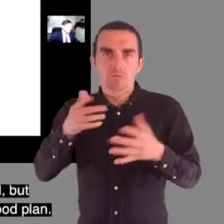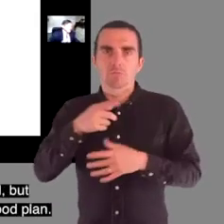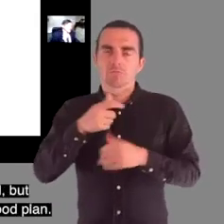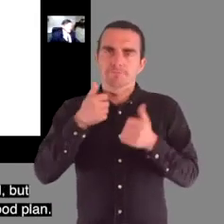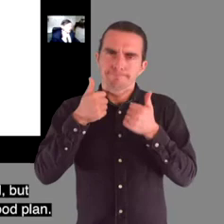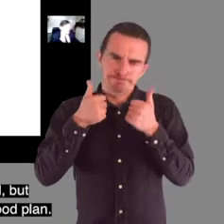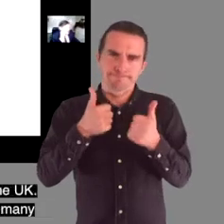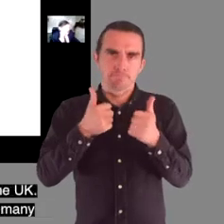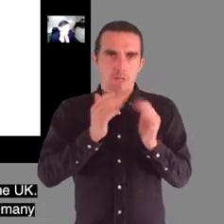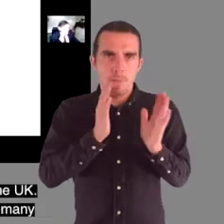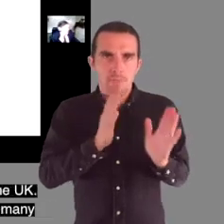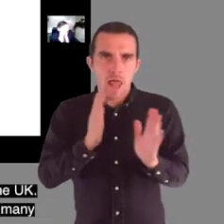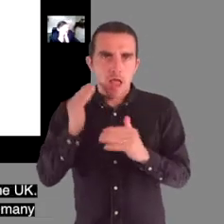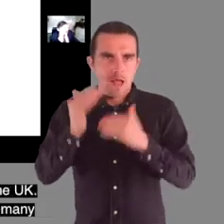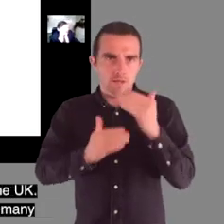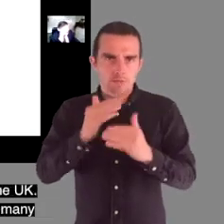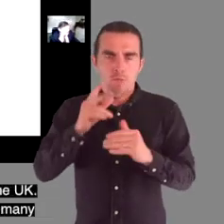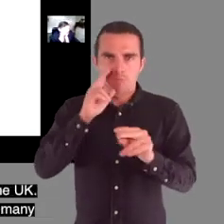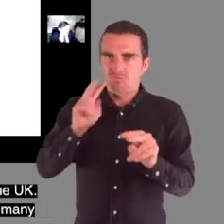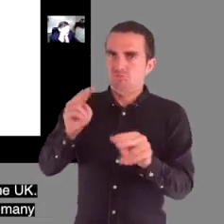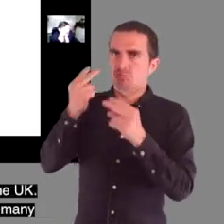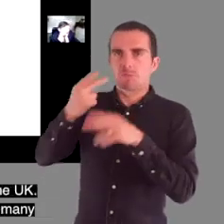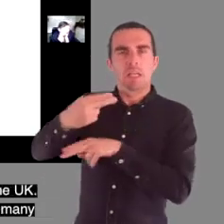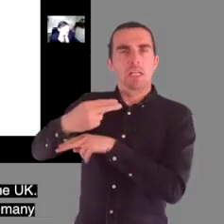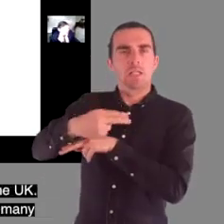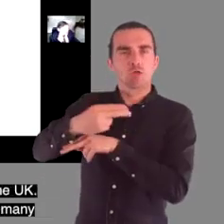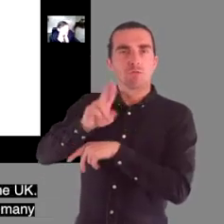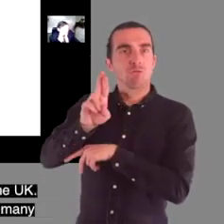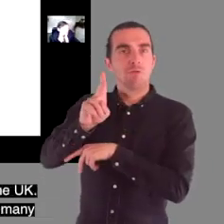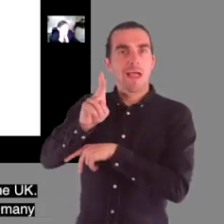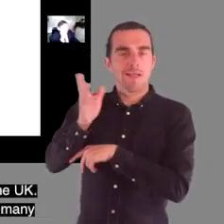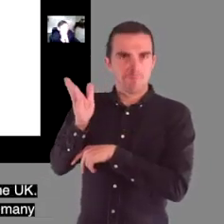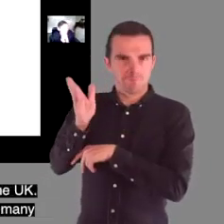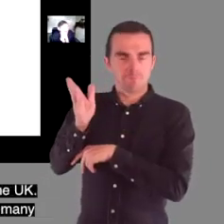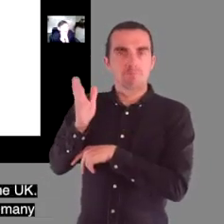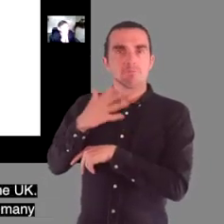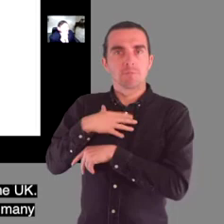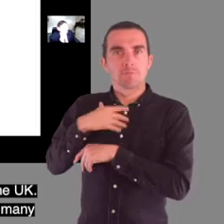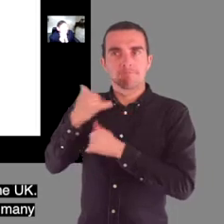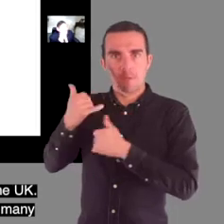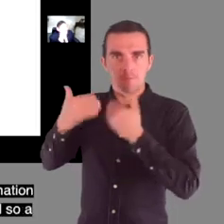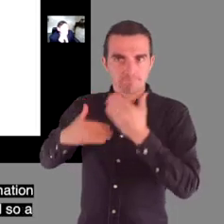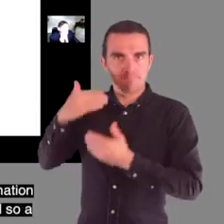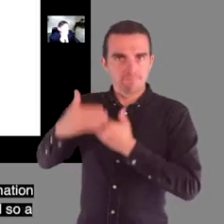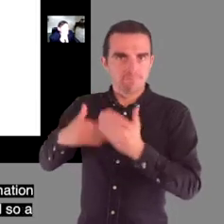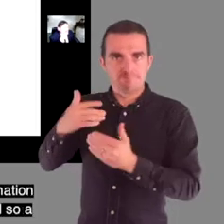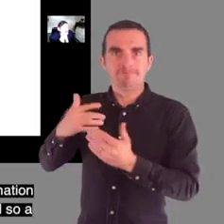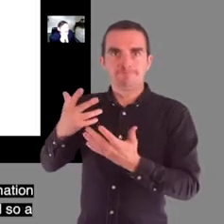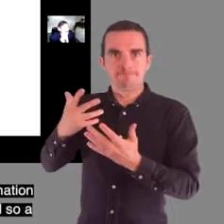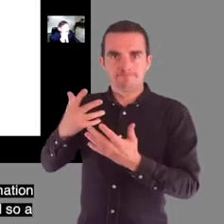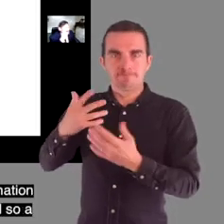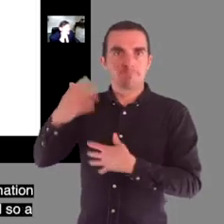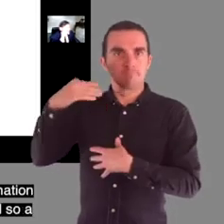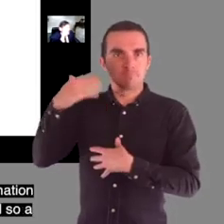plan. Going back in history now to the UK, we got to a point where after many attempts to